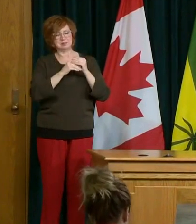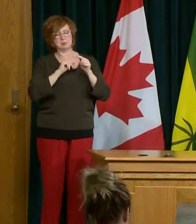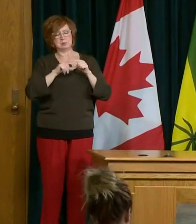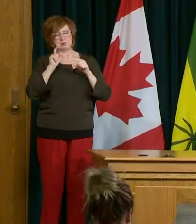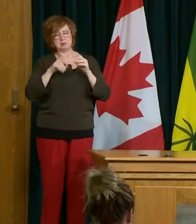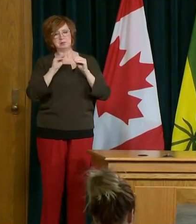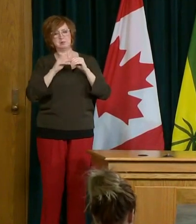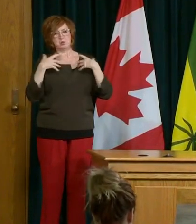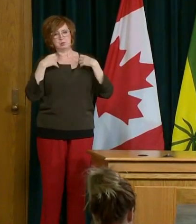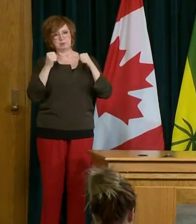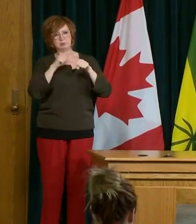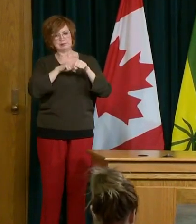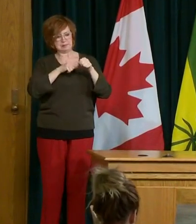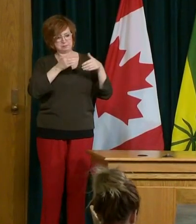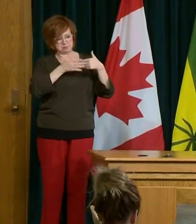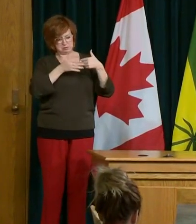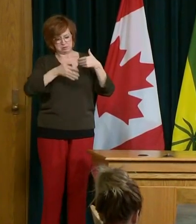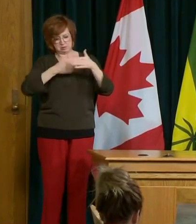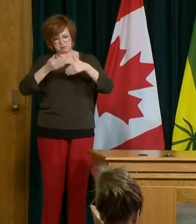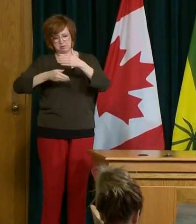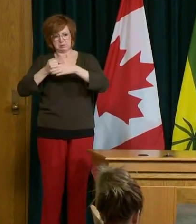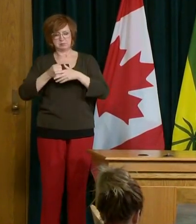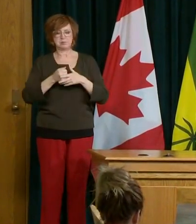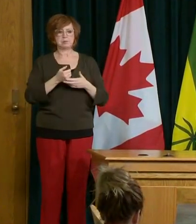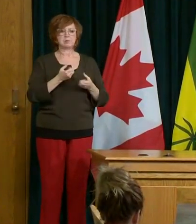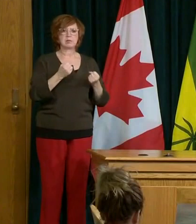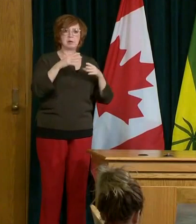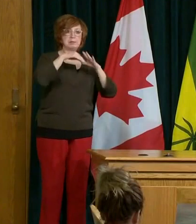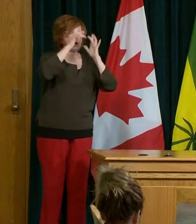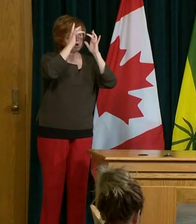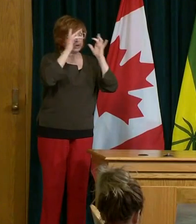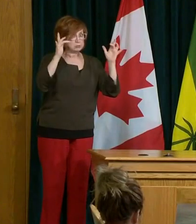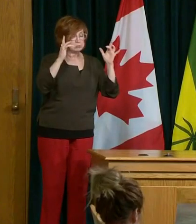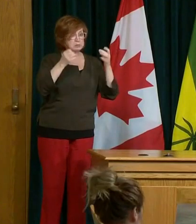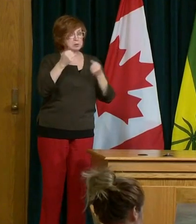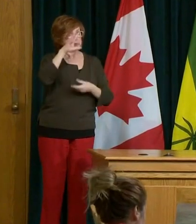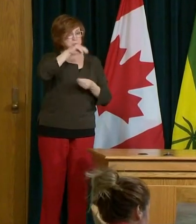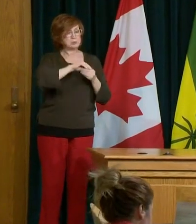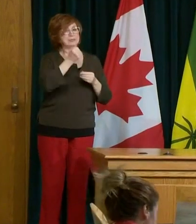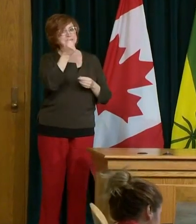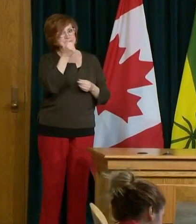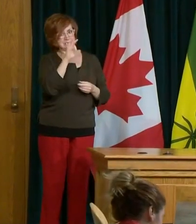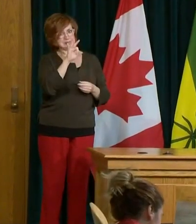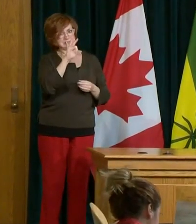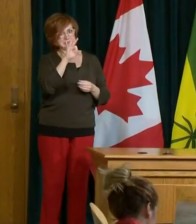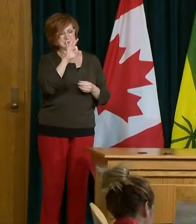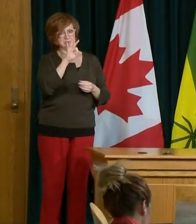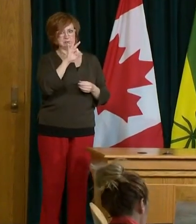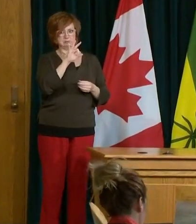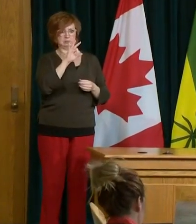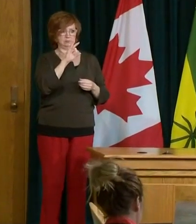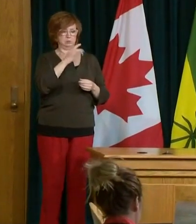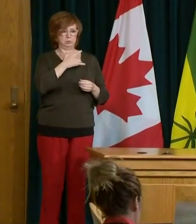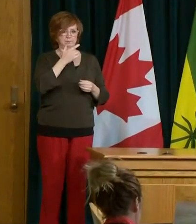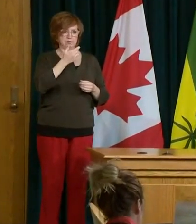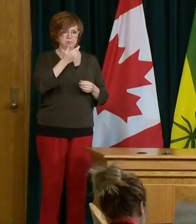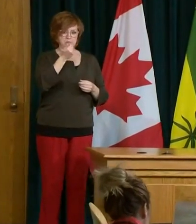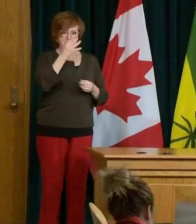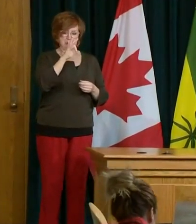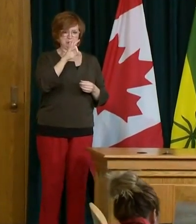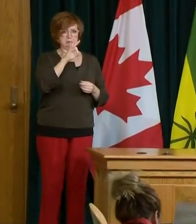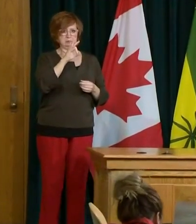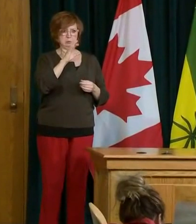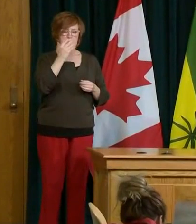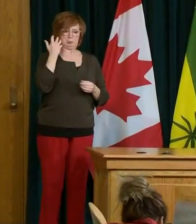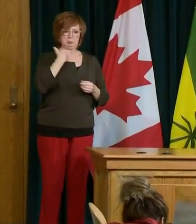our hospital census, so there are now 19 people in hospital, and that's something we're tracking very closely. It is high, but it is being driven for the most